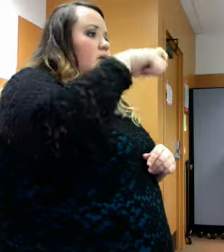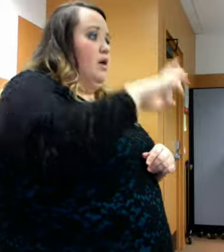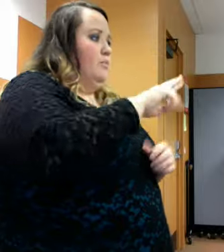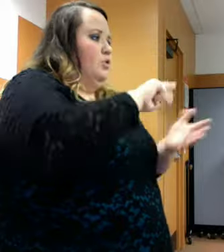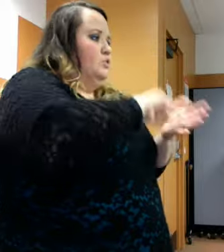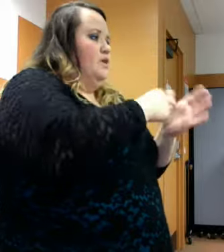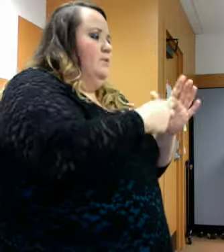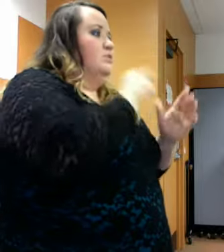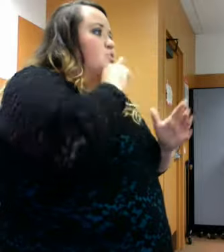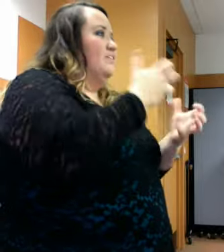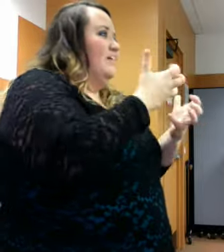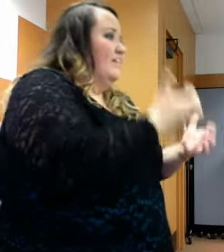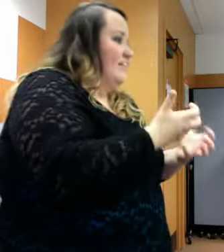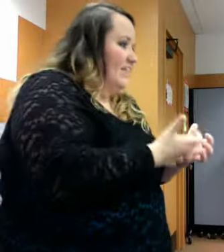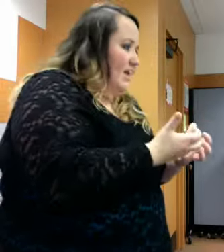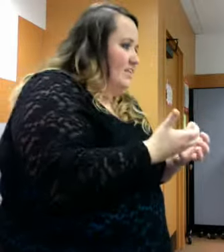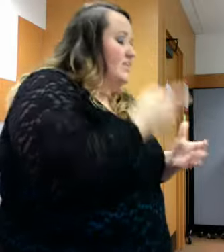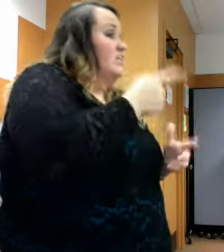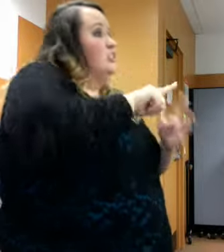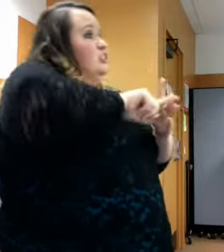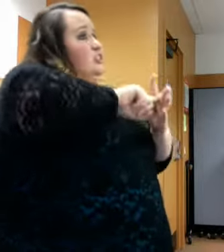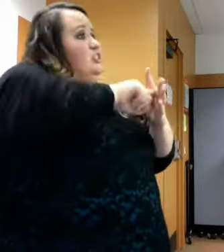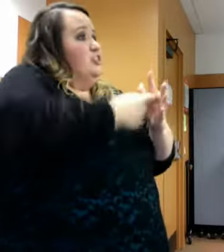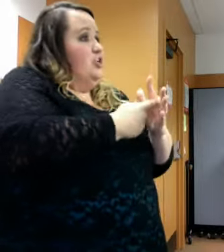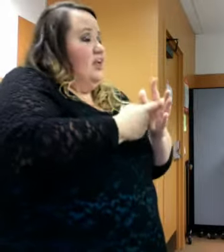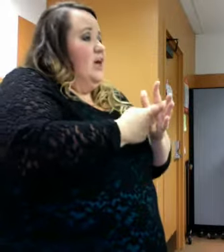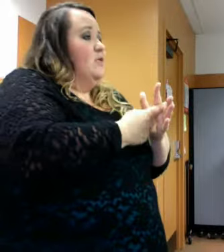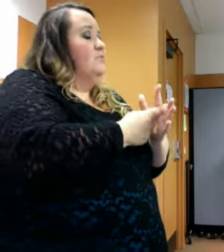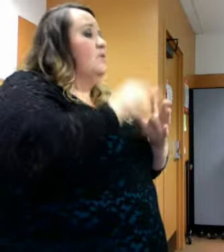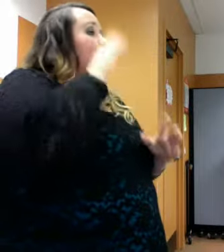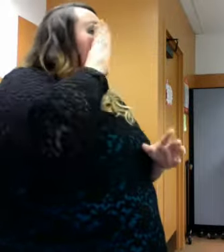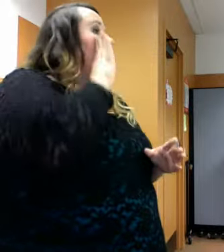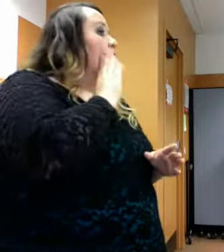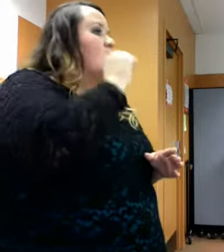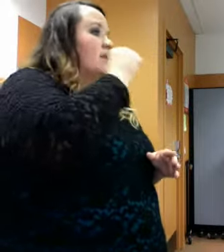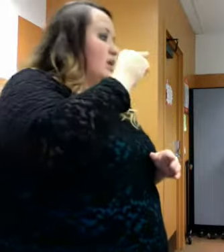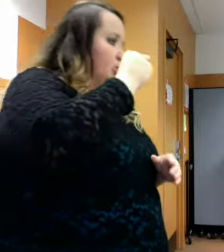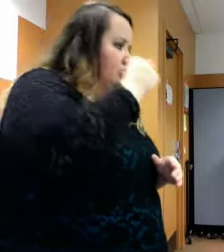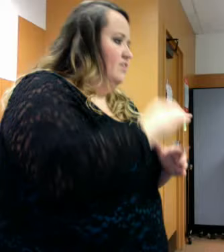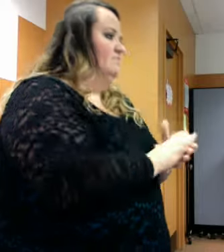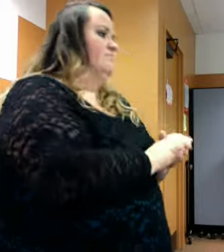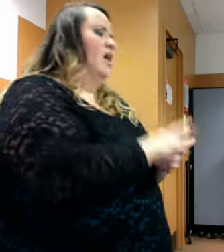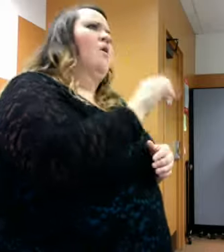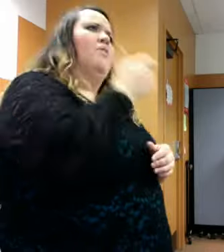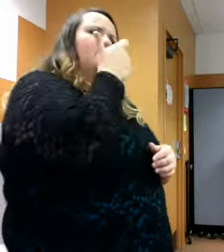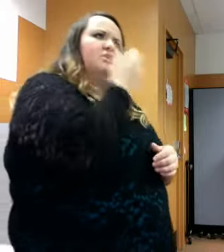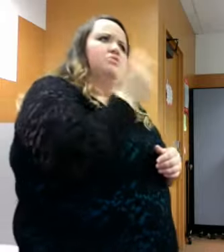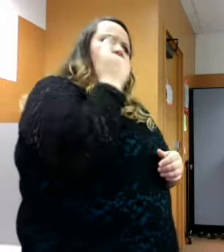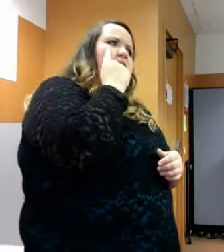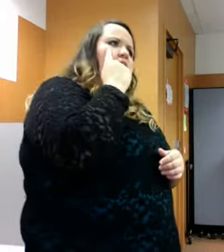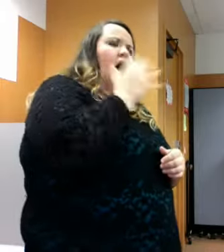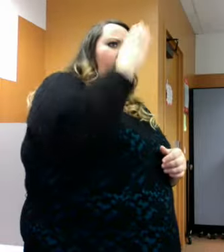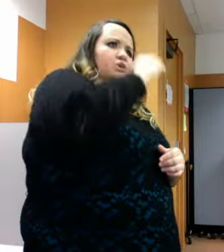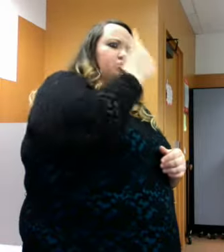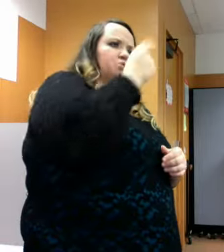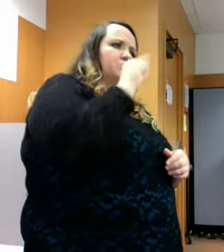oxidation process. So she actually started out a different color. Isn't that funny? I think that's interesting because I always just assumed that the Statue of Liberty, she's green. No, she